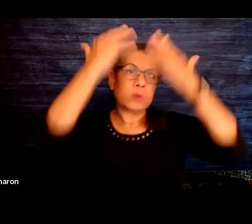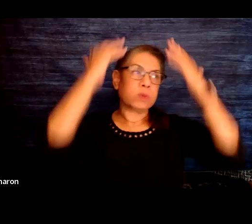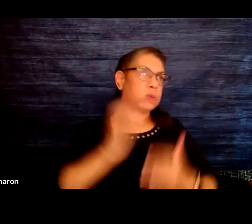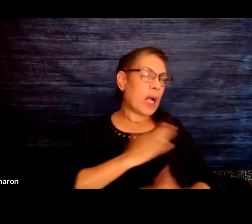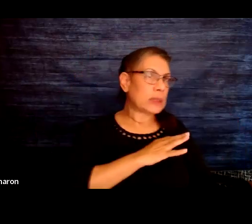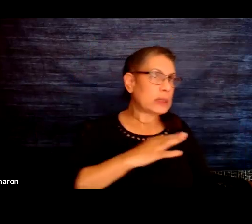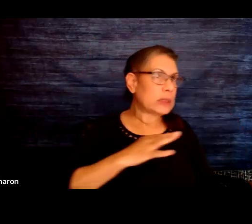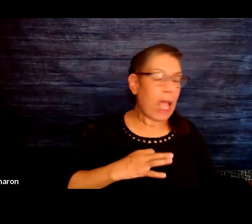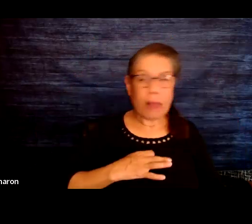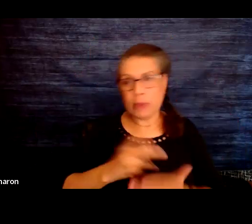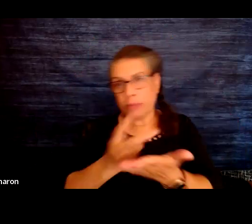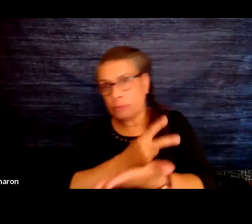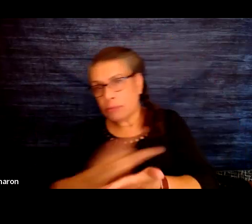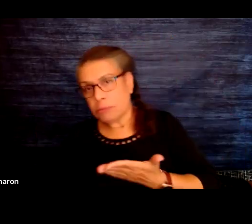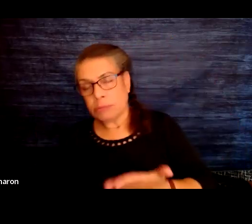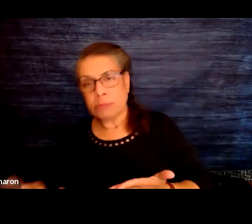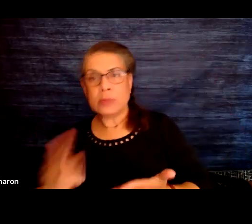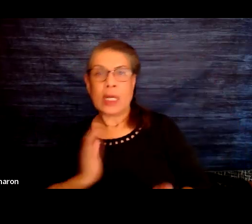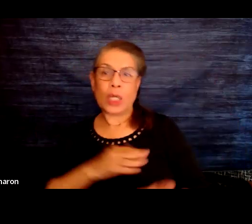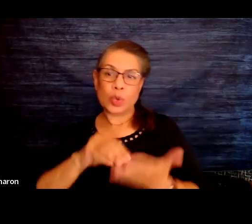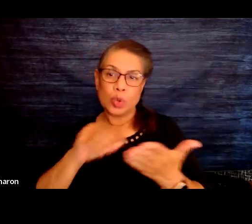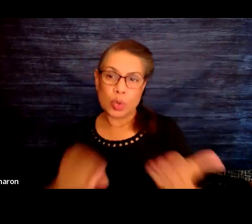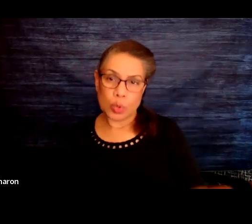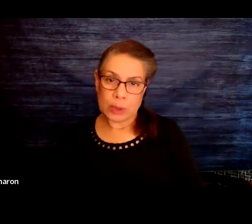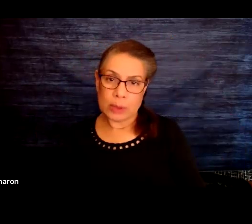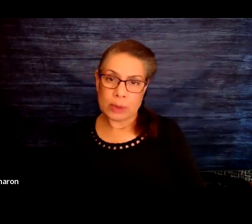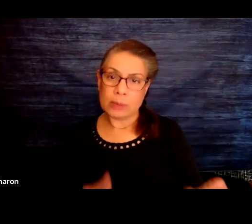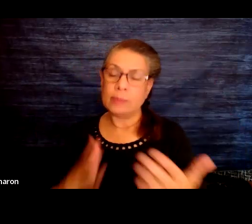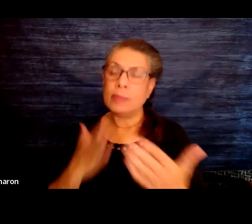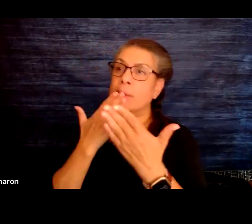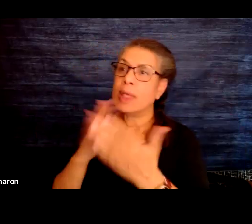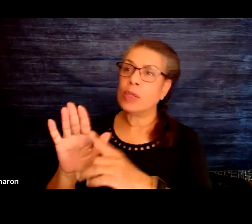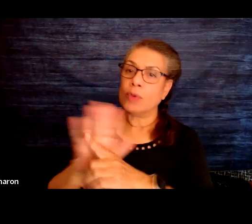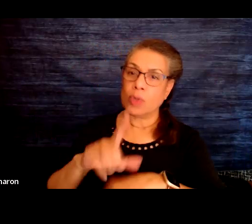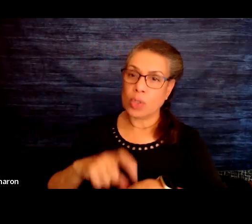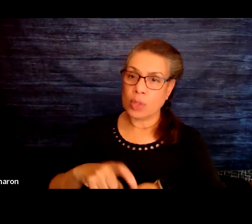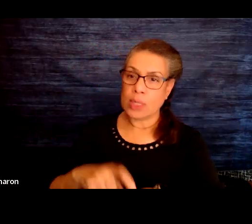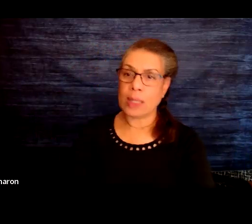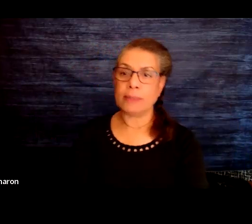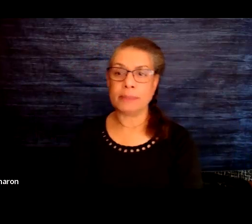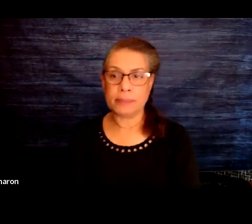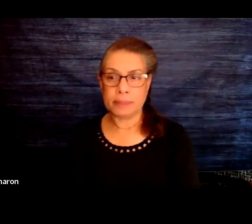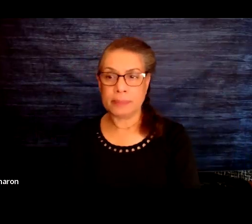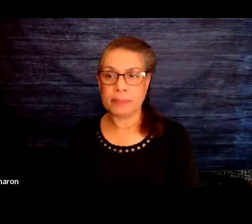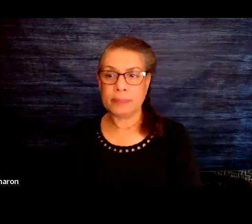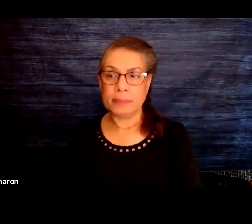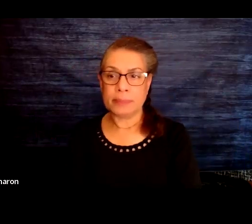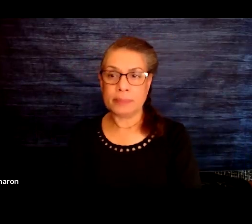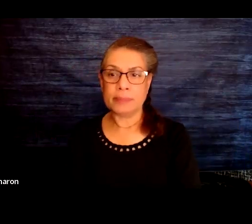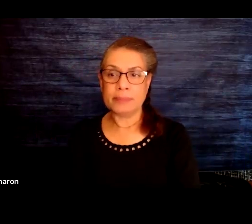our students. Gratias vobis ago. I thank you for your time. Thank you very much.